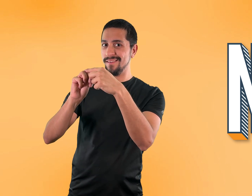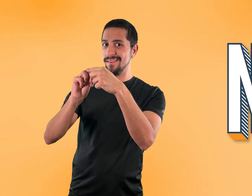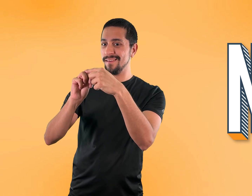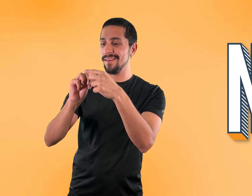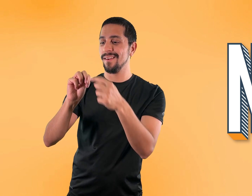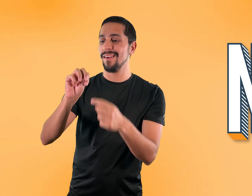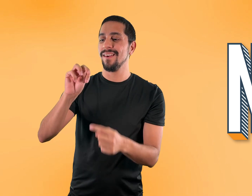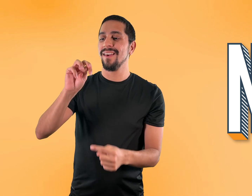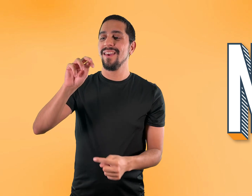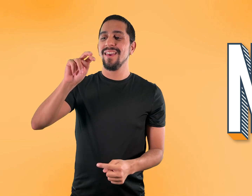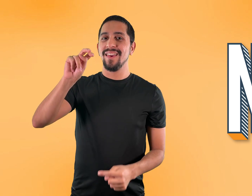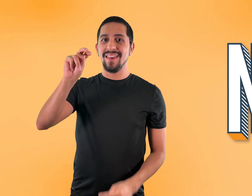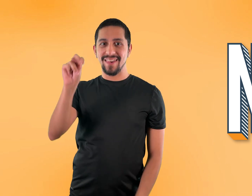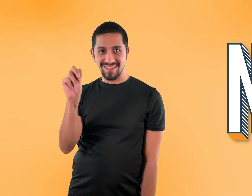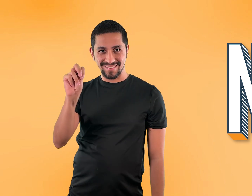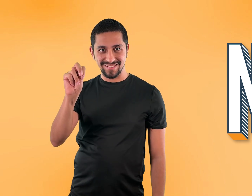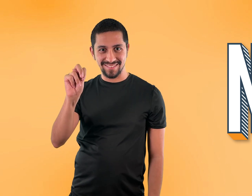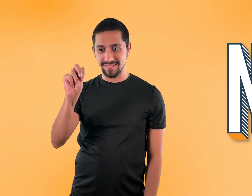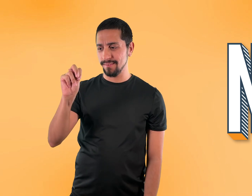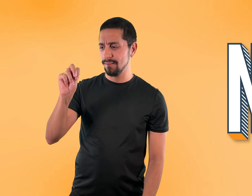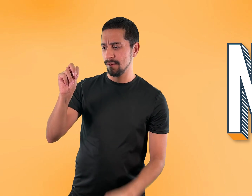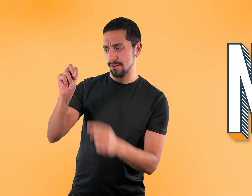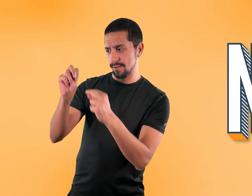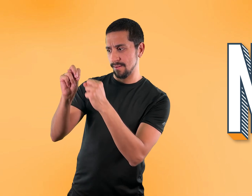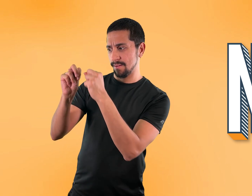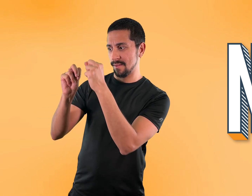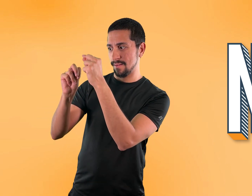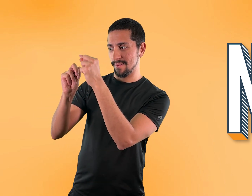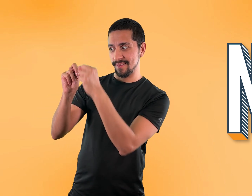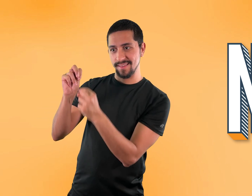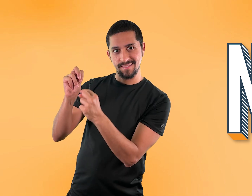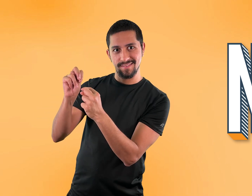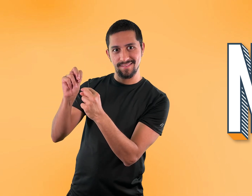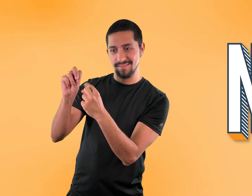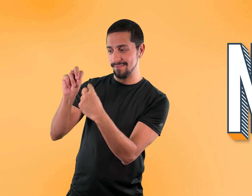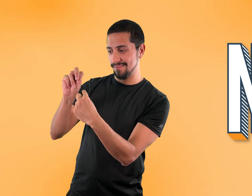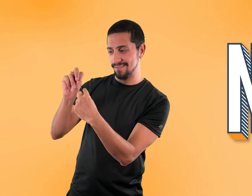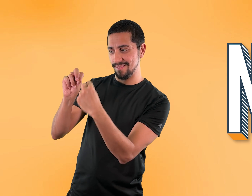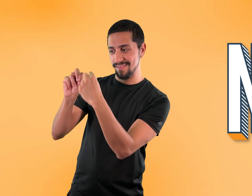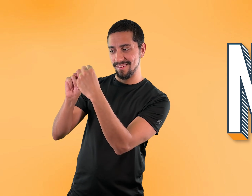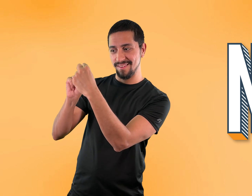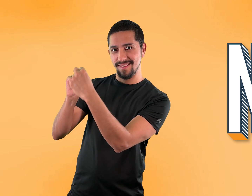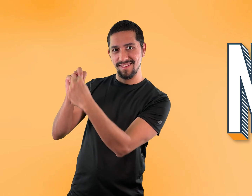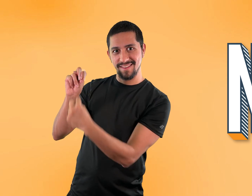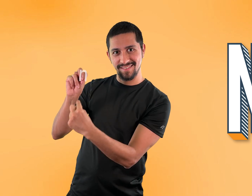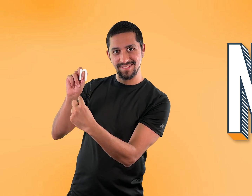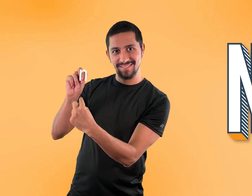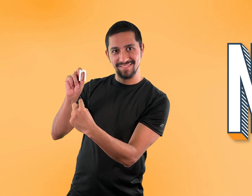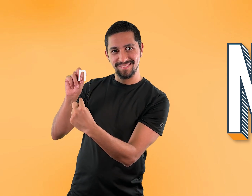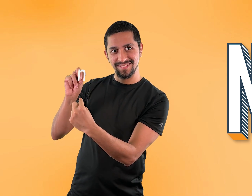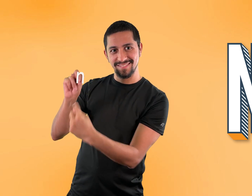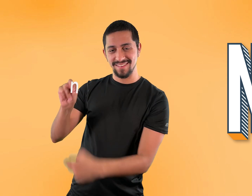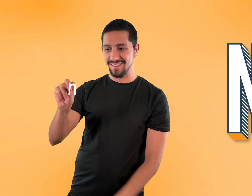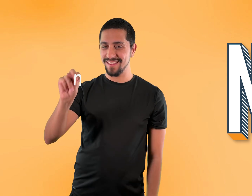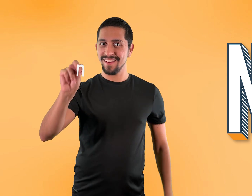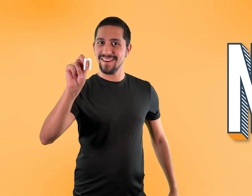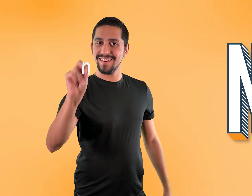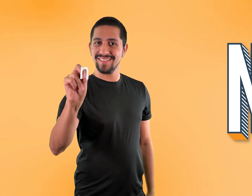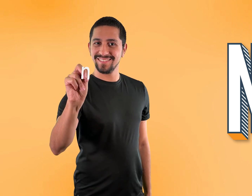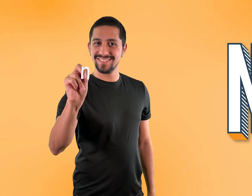When you trace your non-dominant finger on top of the 2 fingers, you'll see a lowercase n. N.